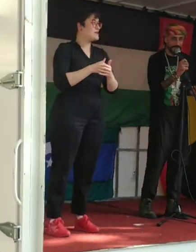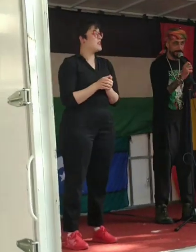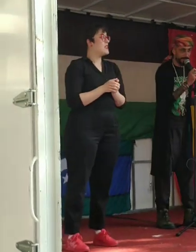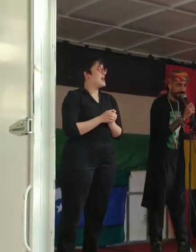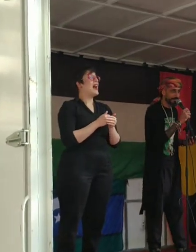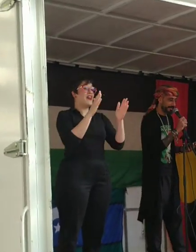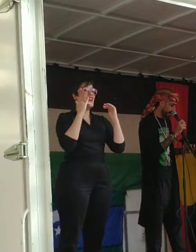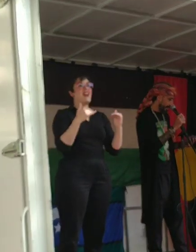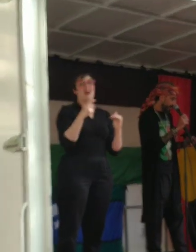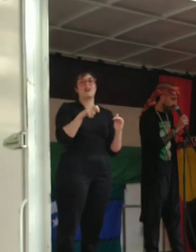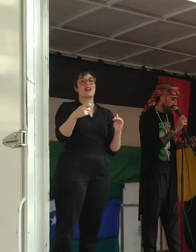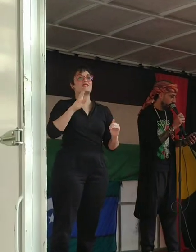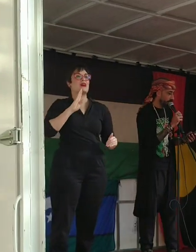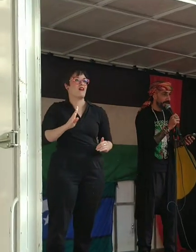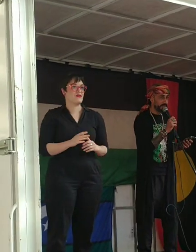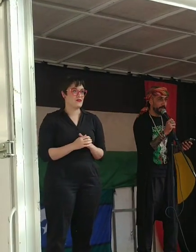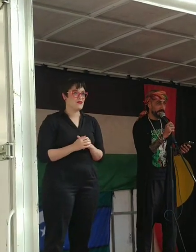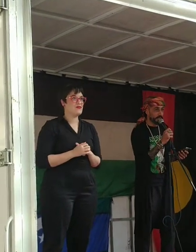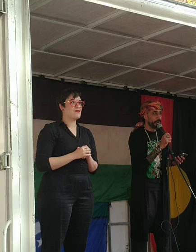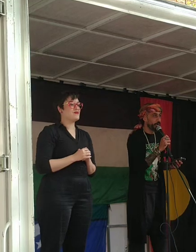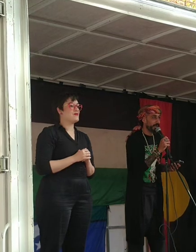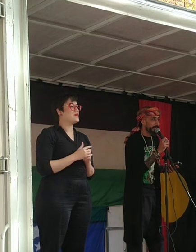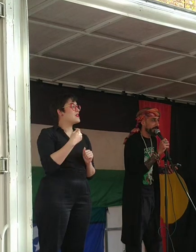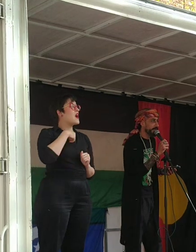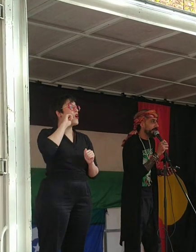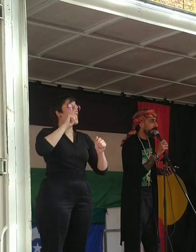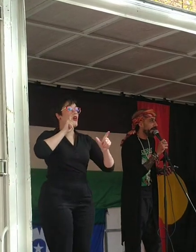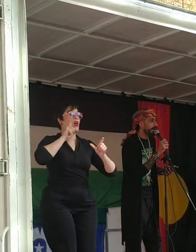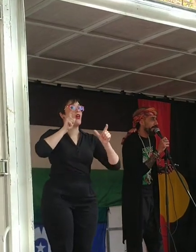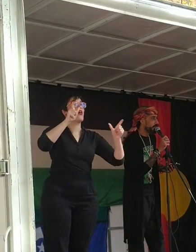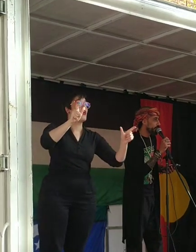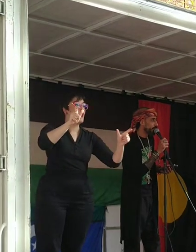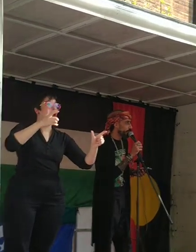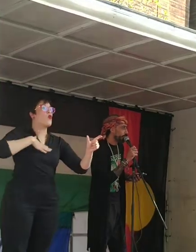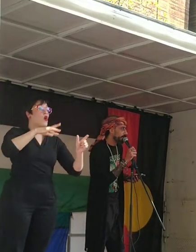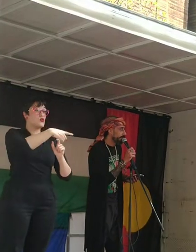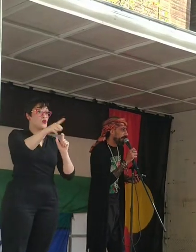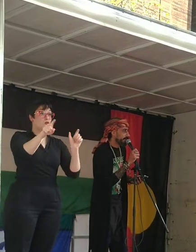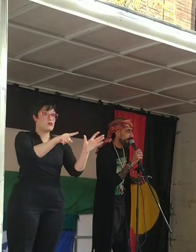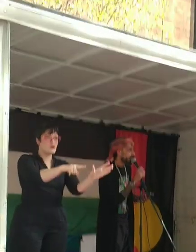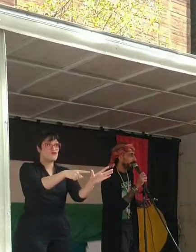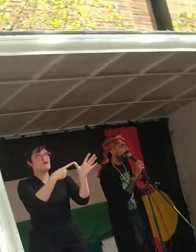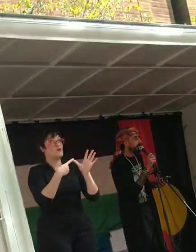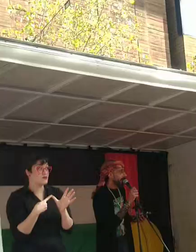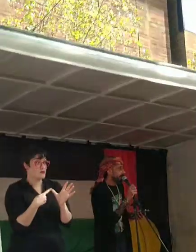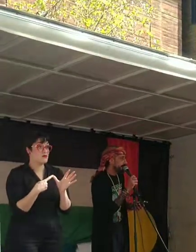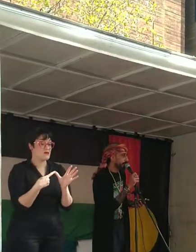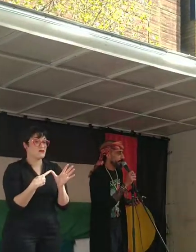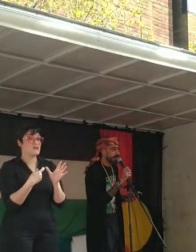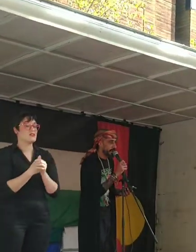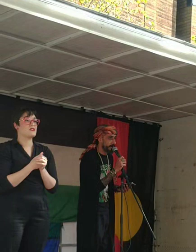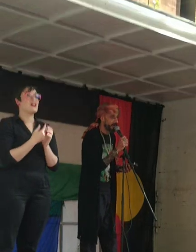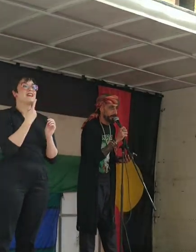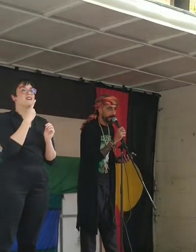we'll have our next speaker. So I'm going to do a call out, and I need you to answer